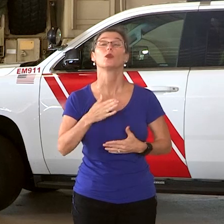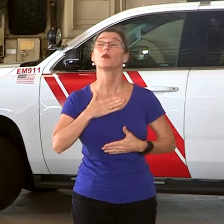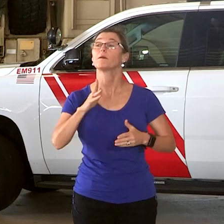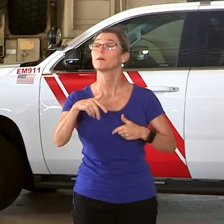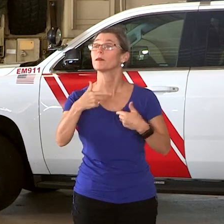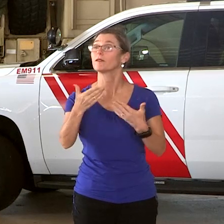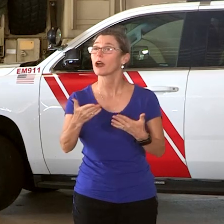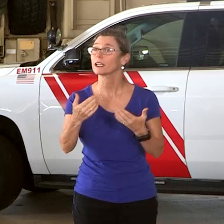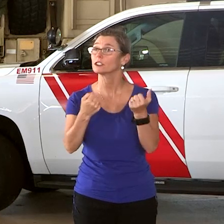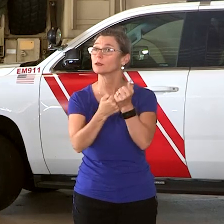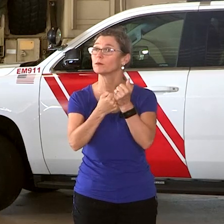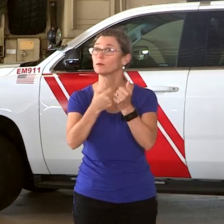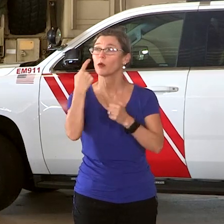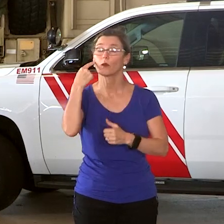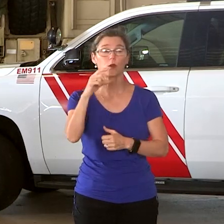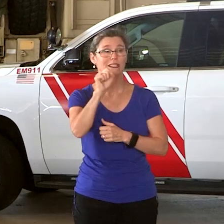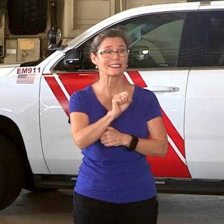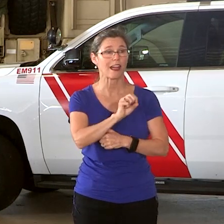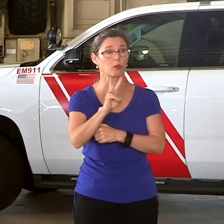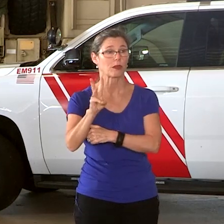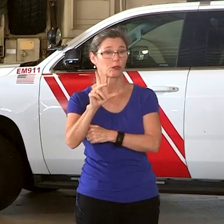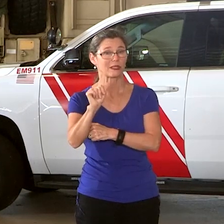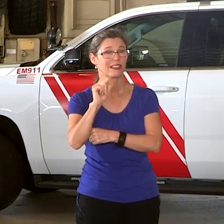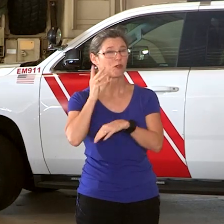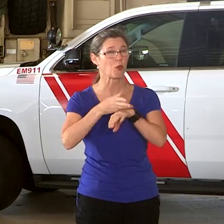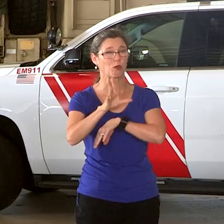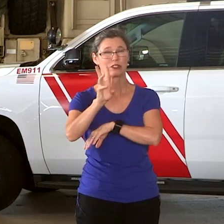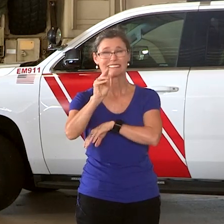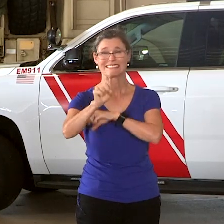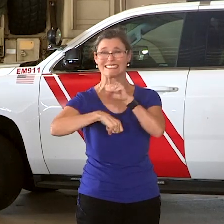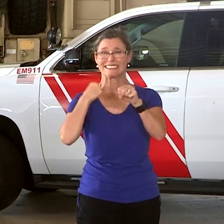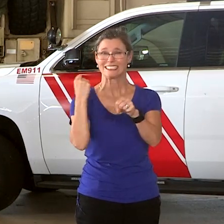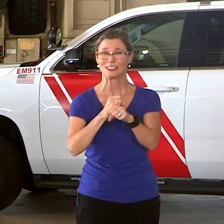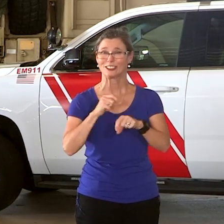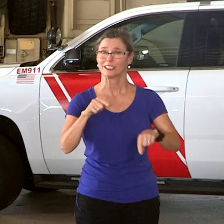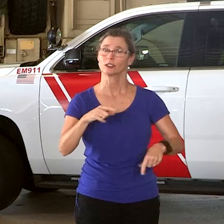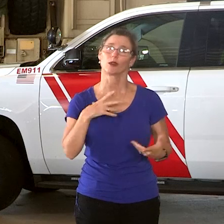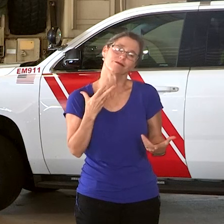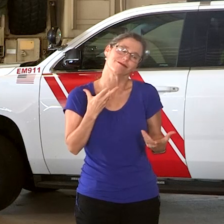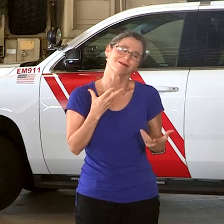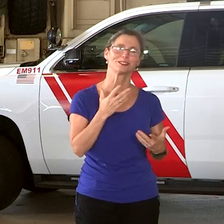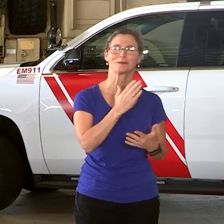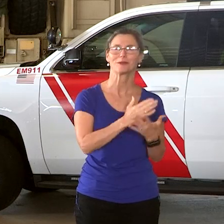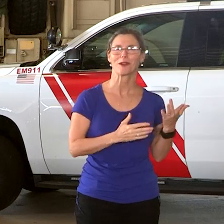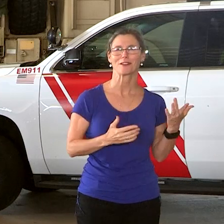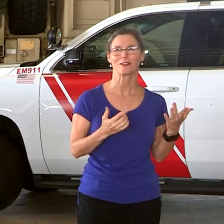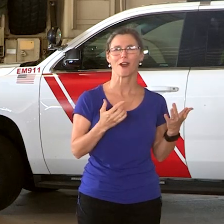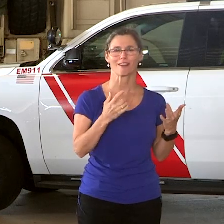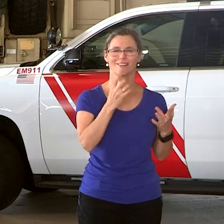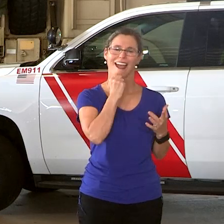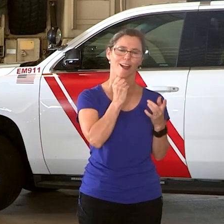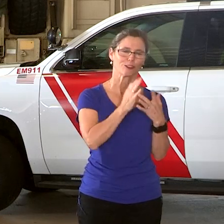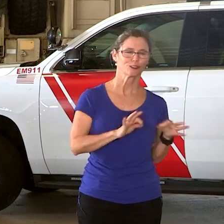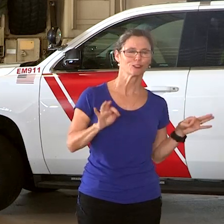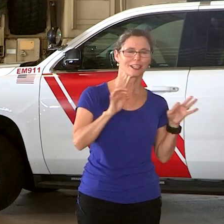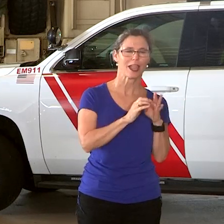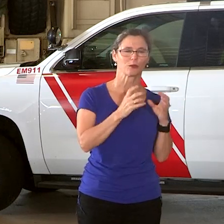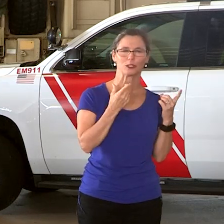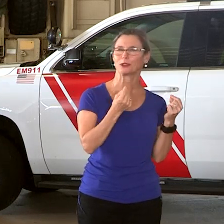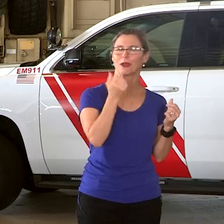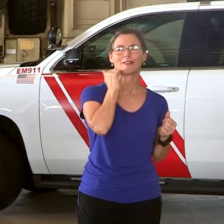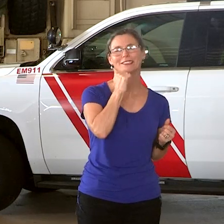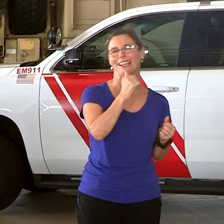support for Southwest Louisiana for over 60 years, and so this just fits into our values and part of what we